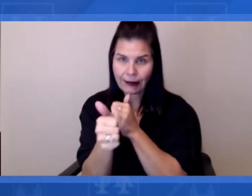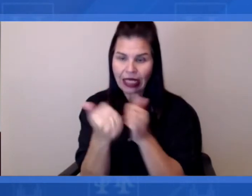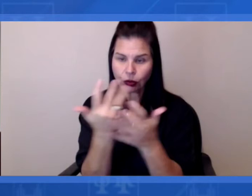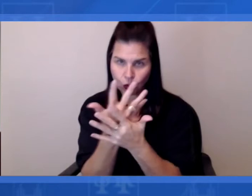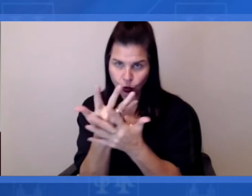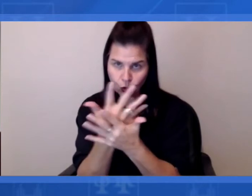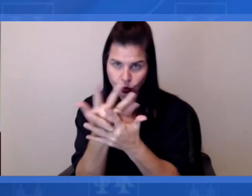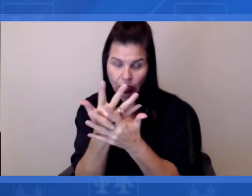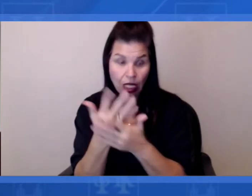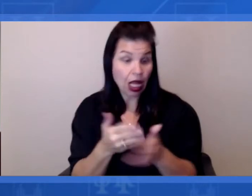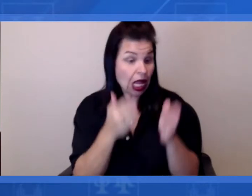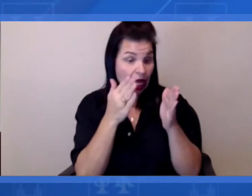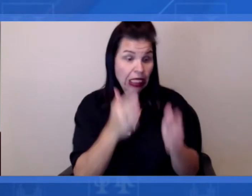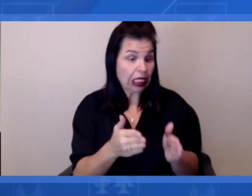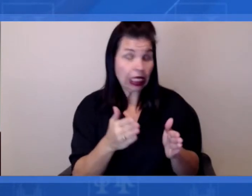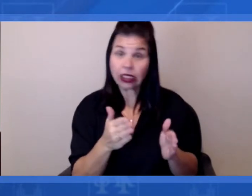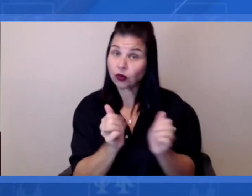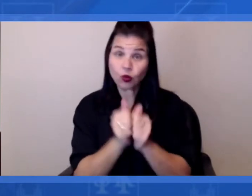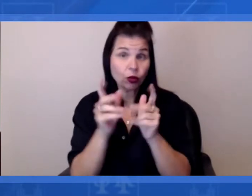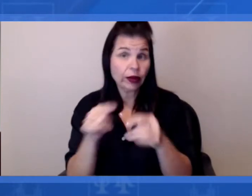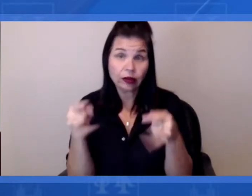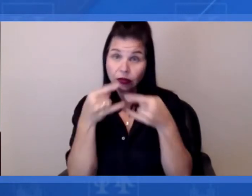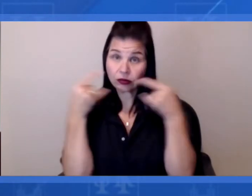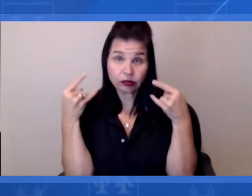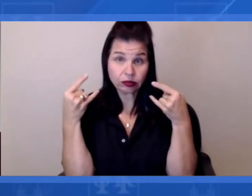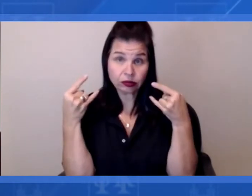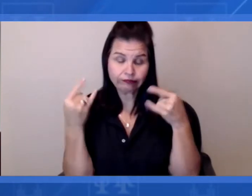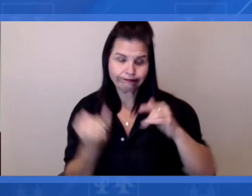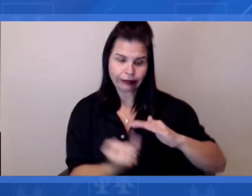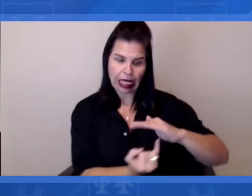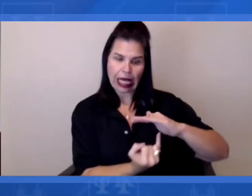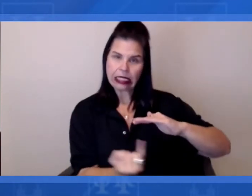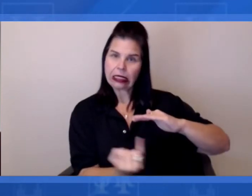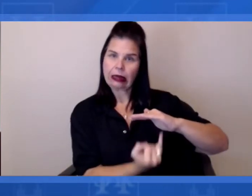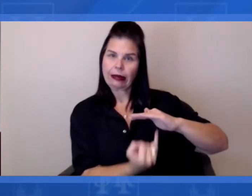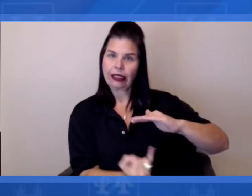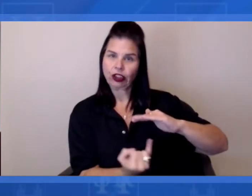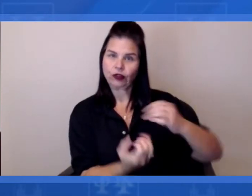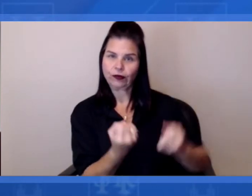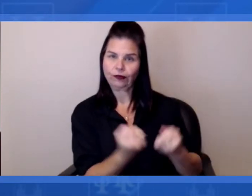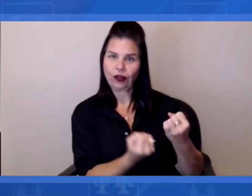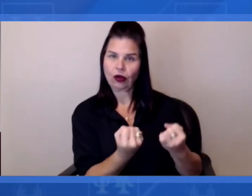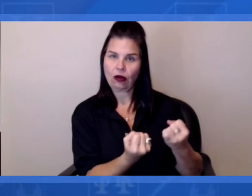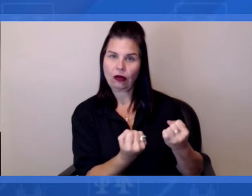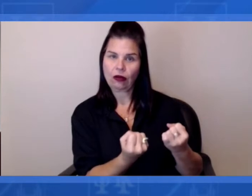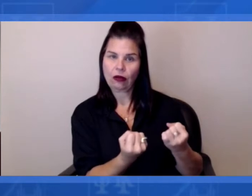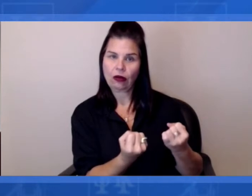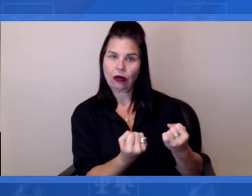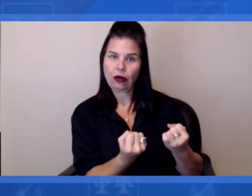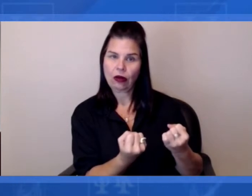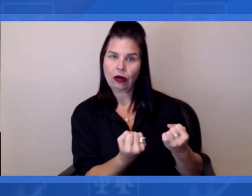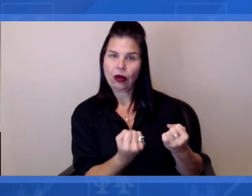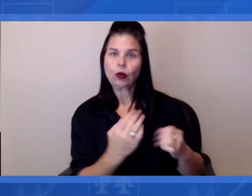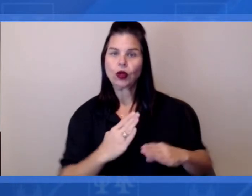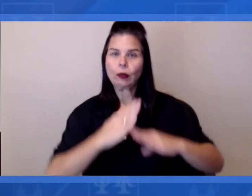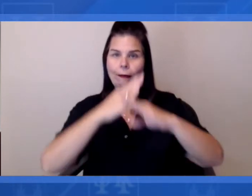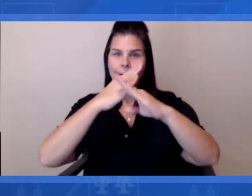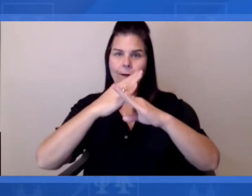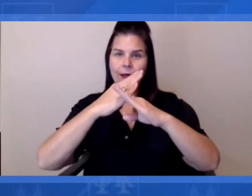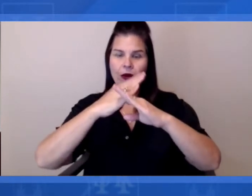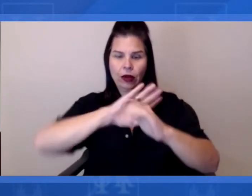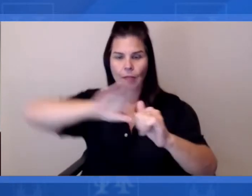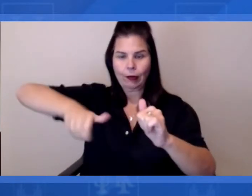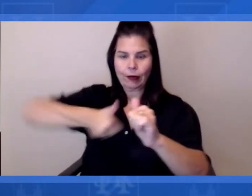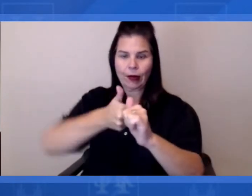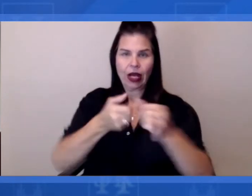Clients not wearing masks travel on isolation vehicles where there is a barrier behind the